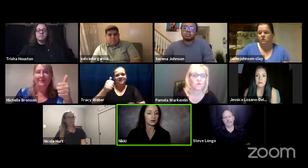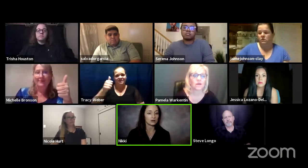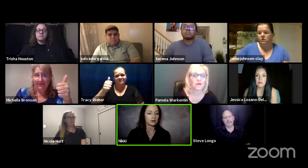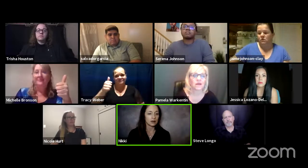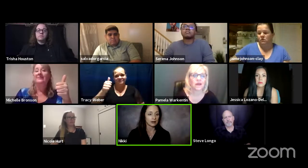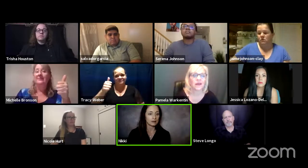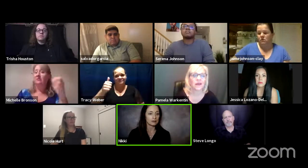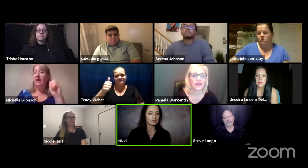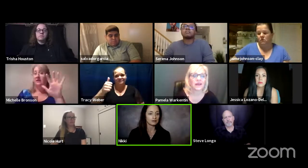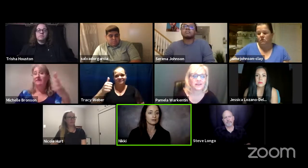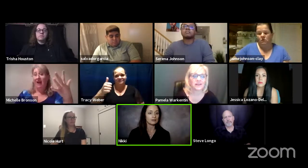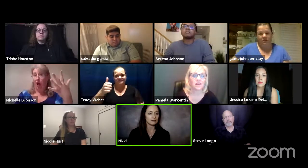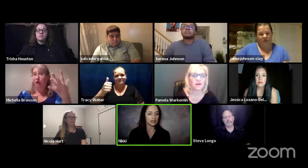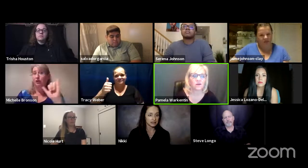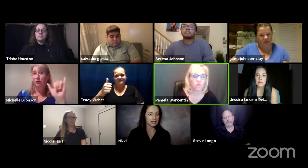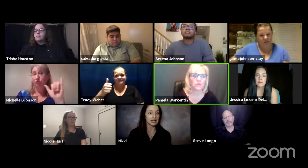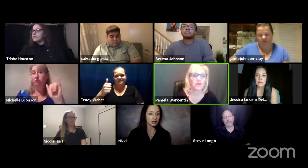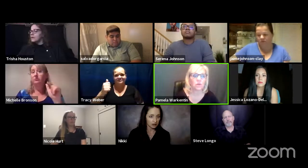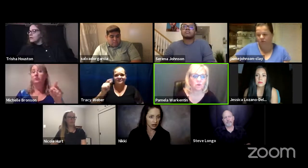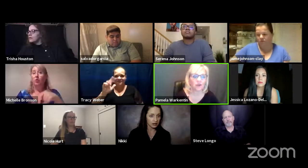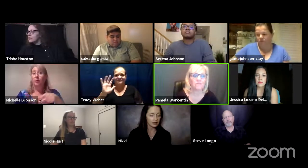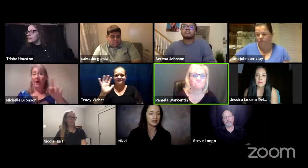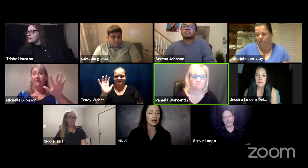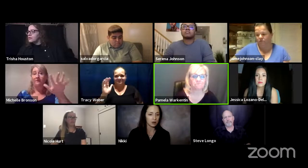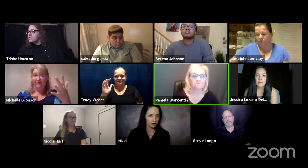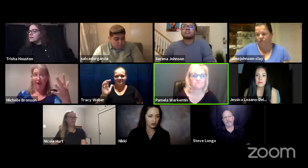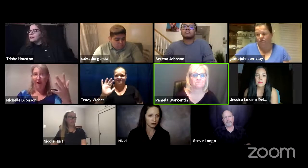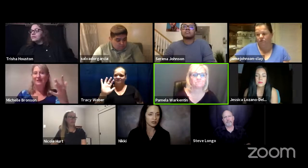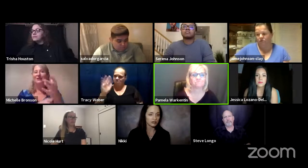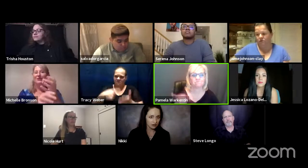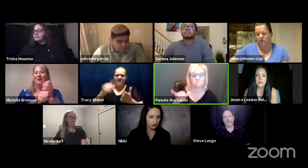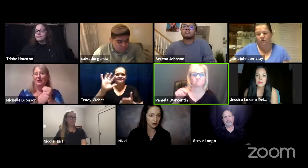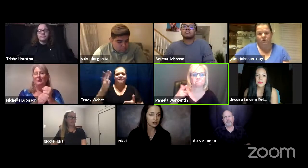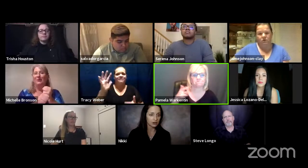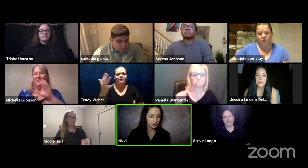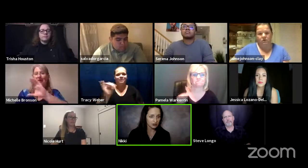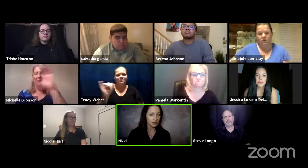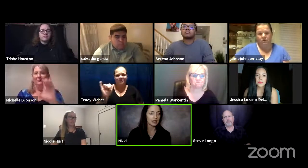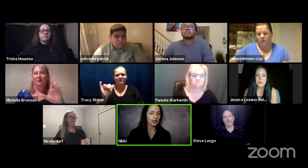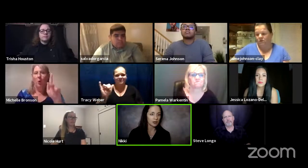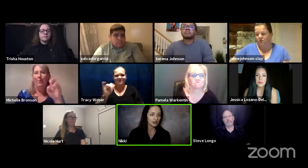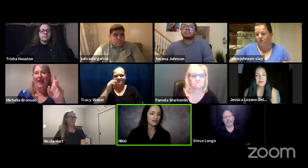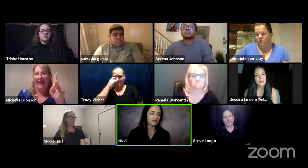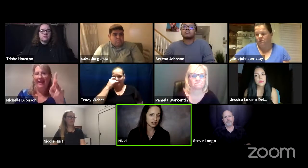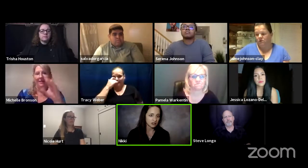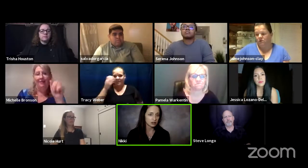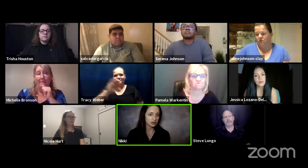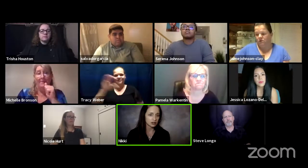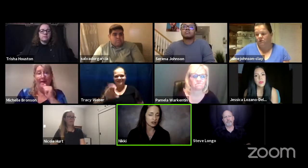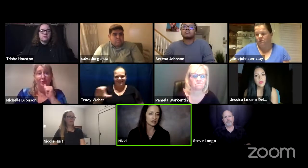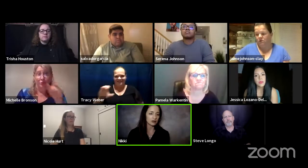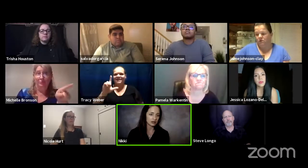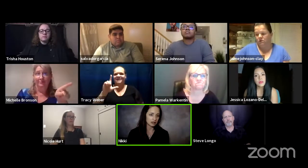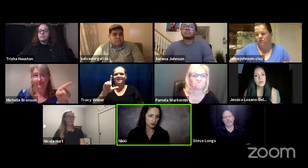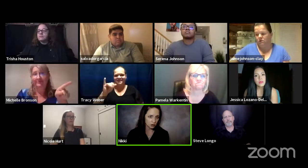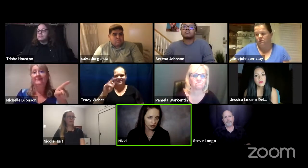will At 10 be o'clock. at 10 o'clock, and that will also be $5. And with that $5, they'll get their Zoom link